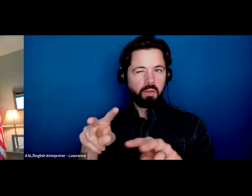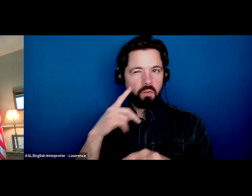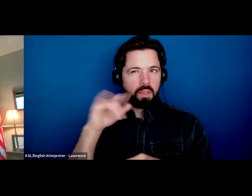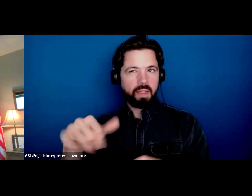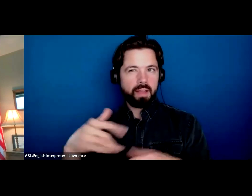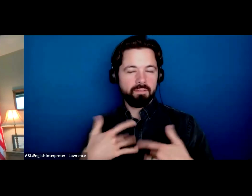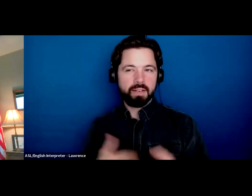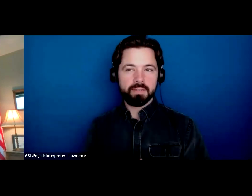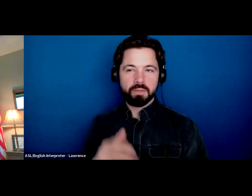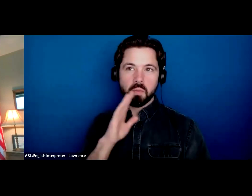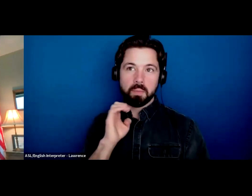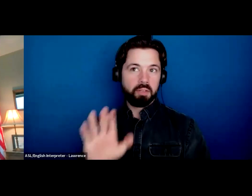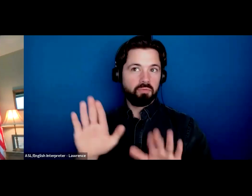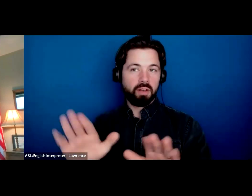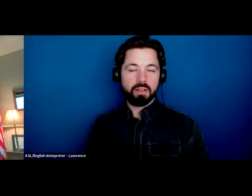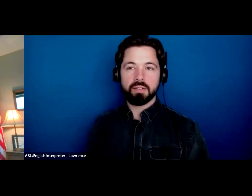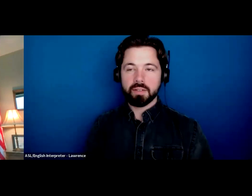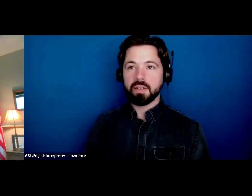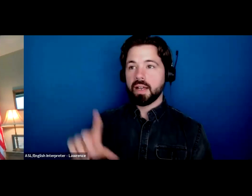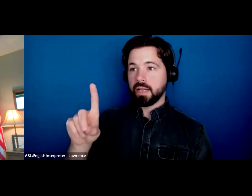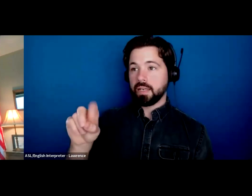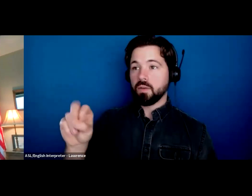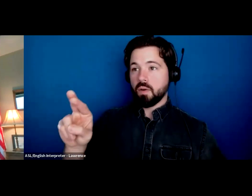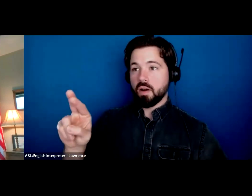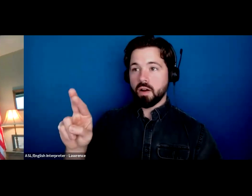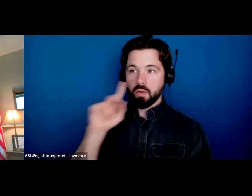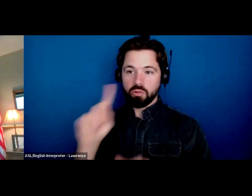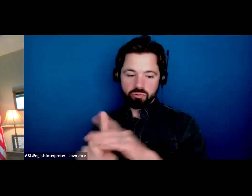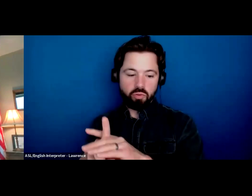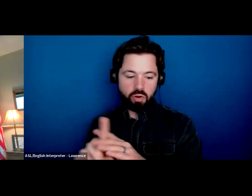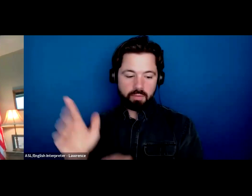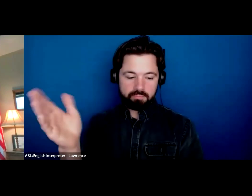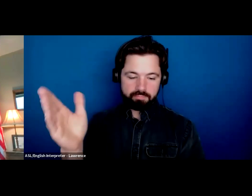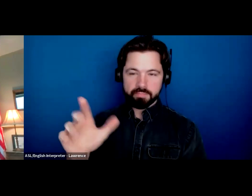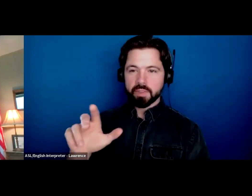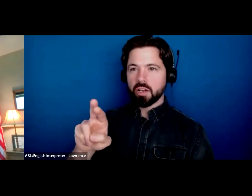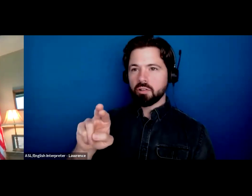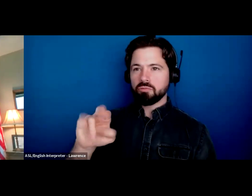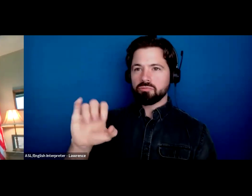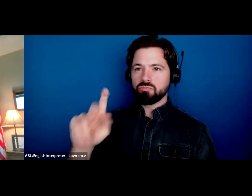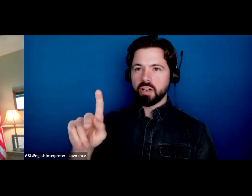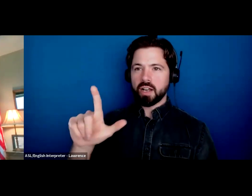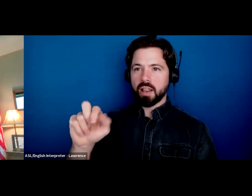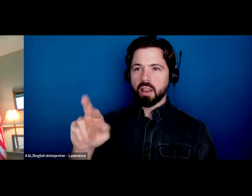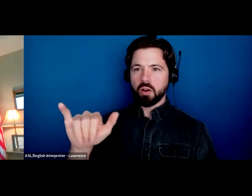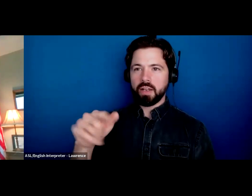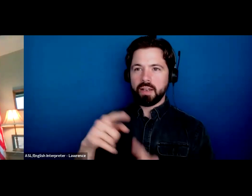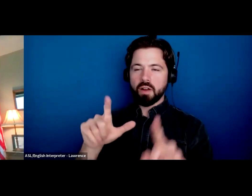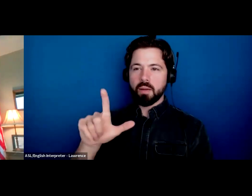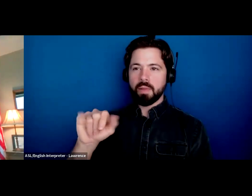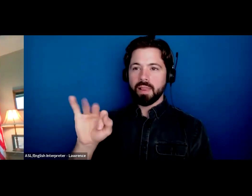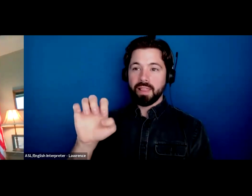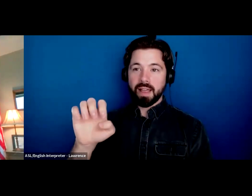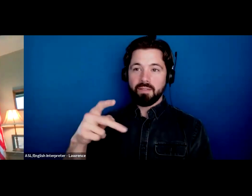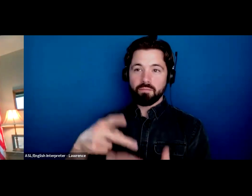be a great event. We're having DOR present as well. Rick Larkey with the Life Project will be presenting on the Life